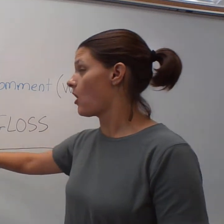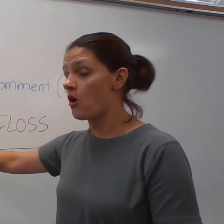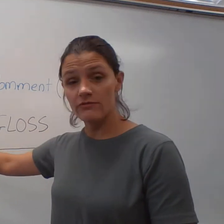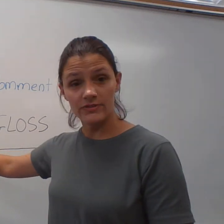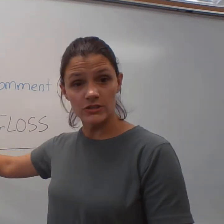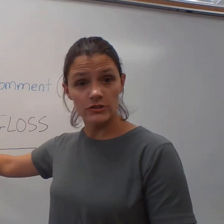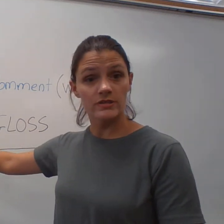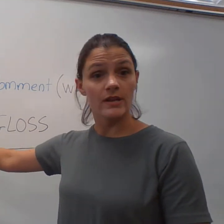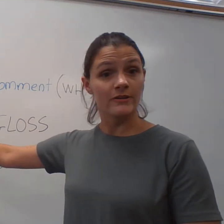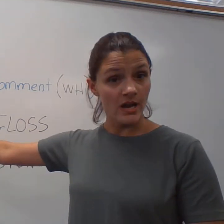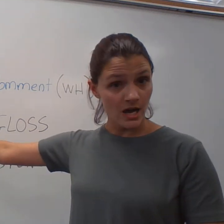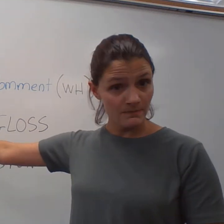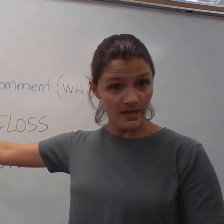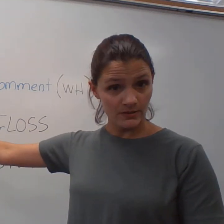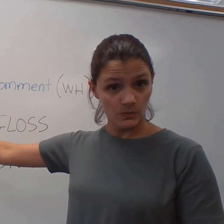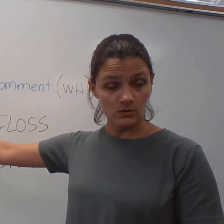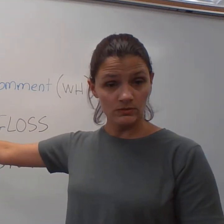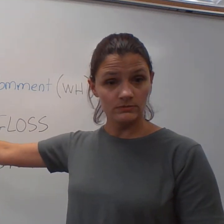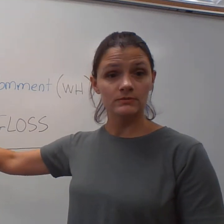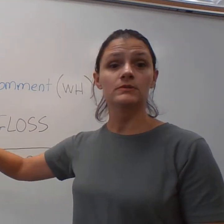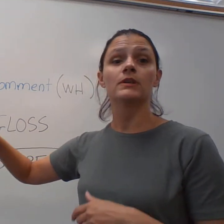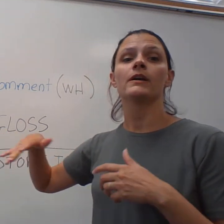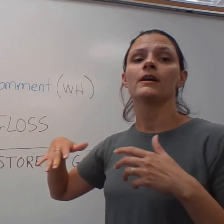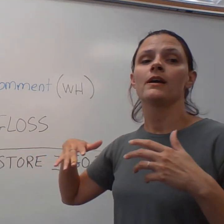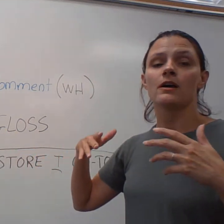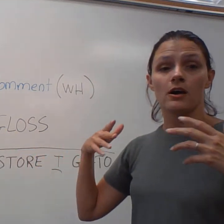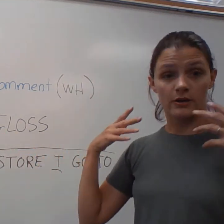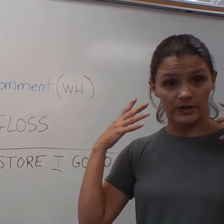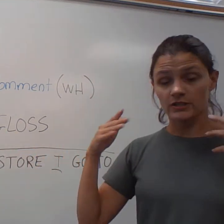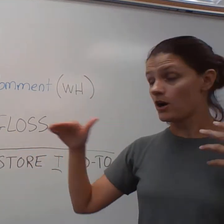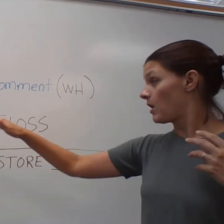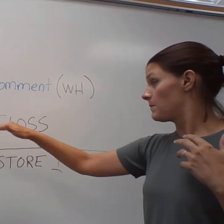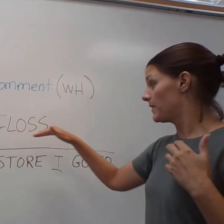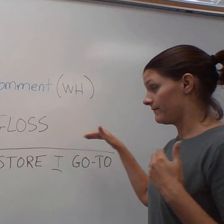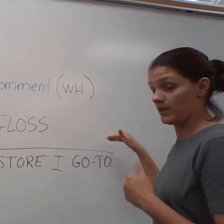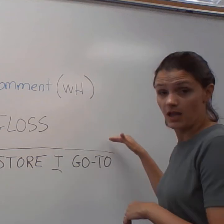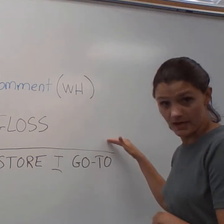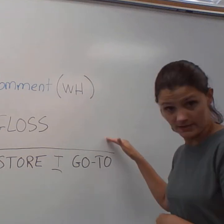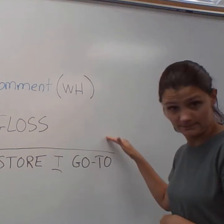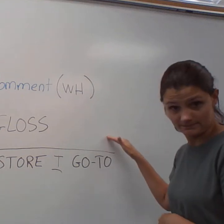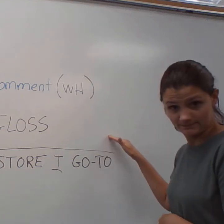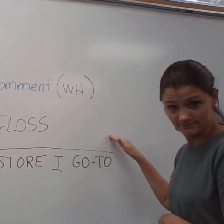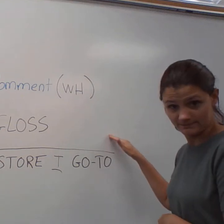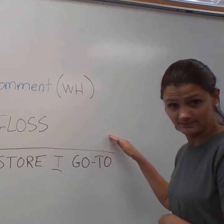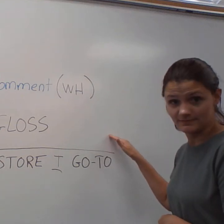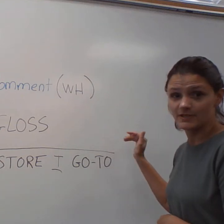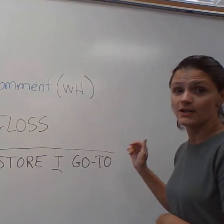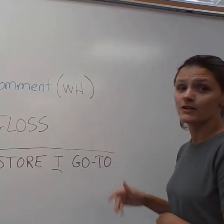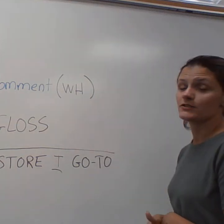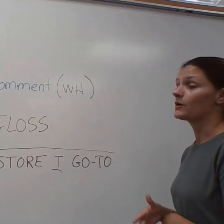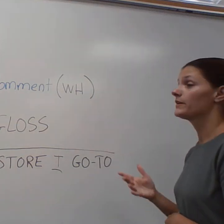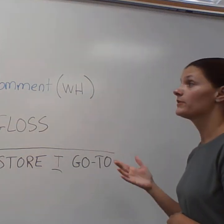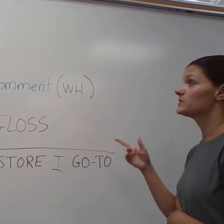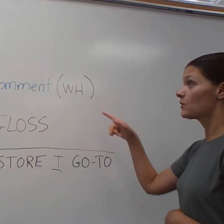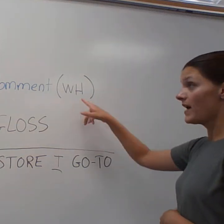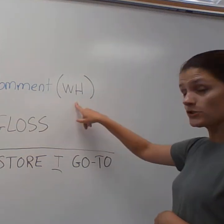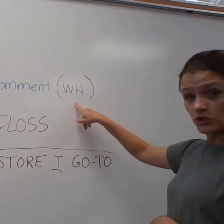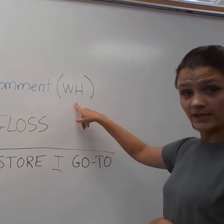all features that are non-manual are going to go above the line. So if it was a question at